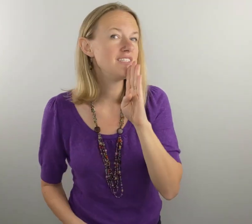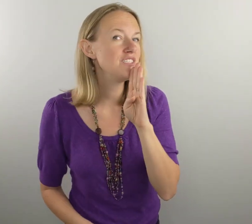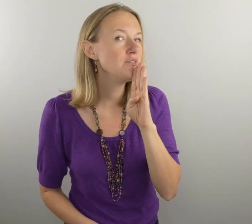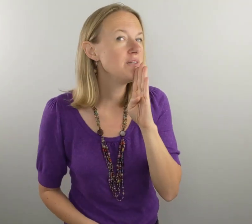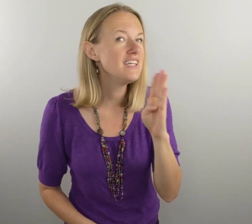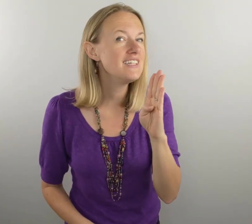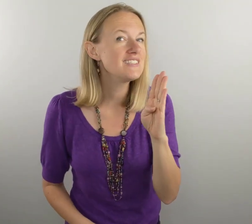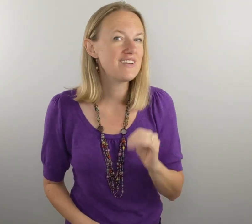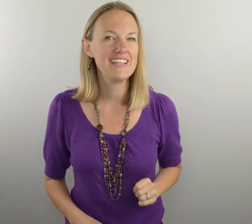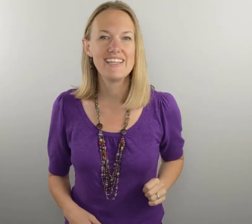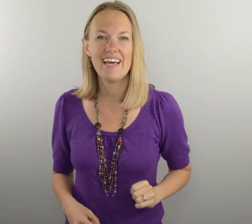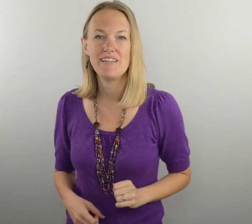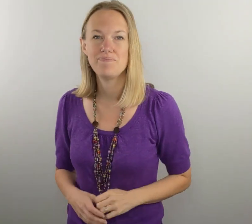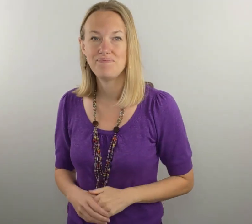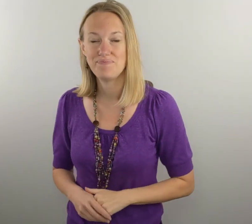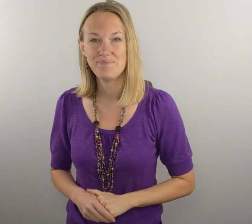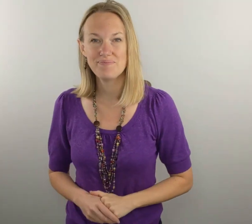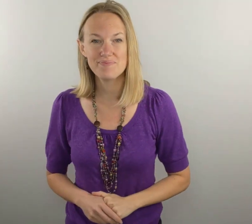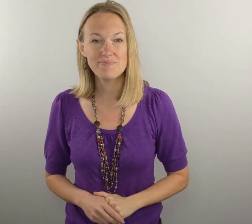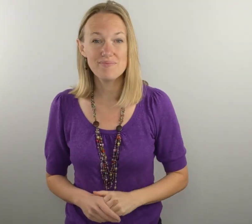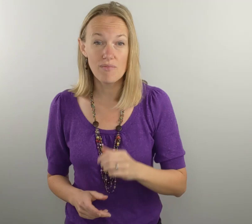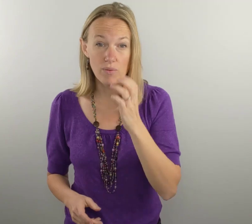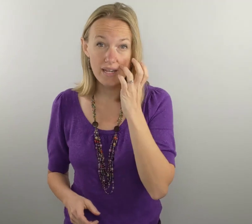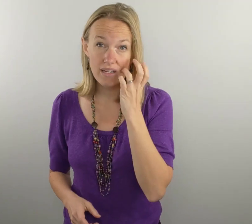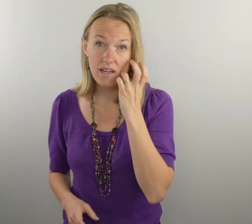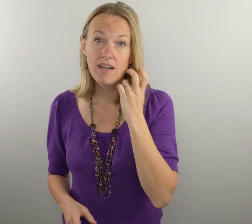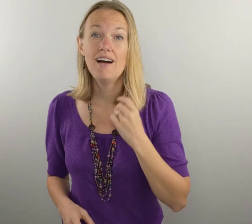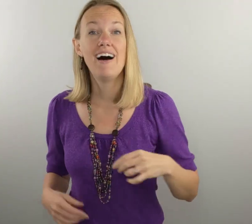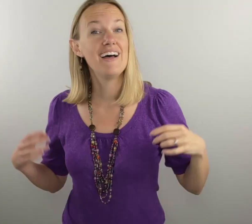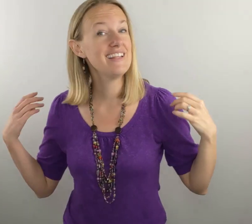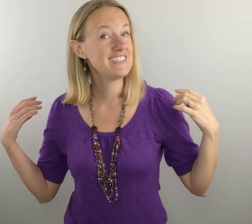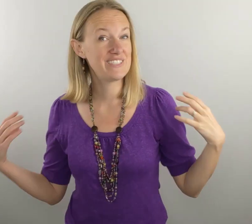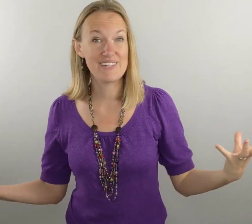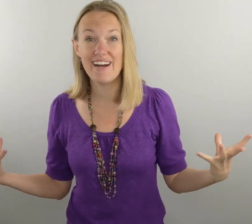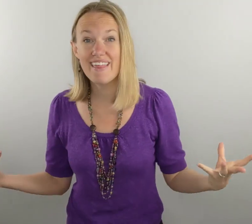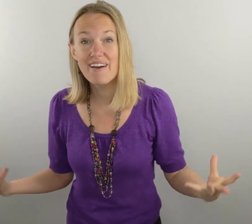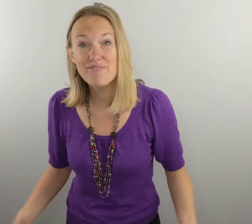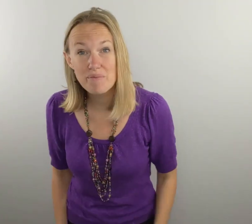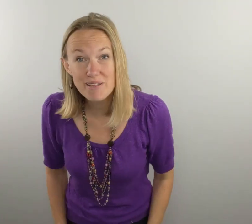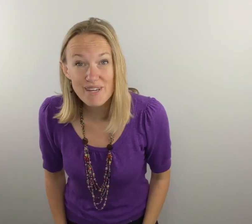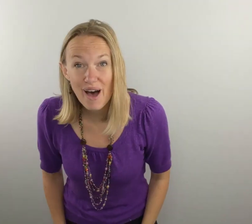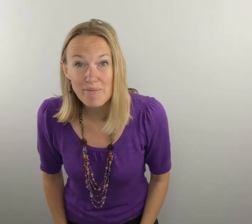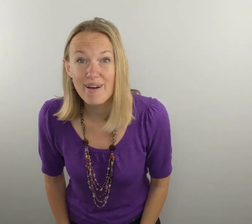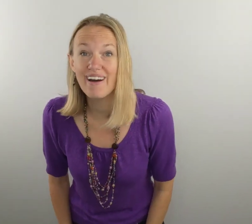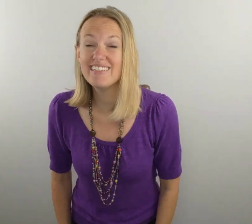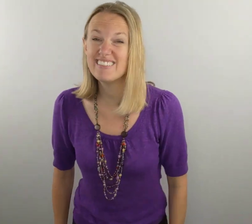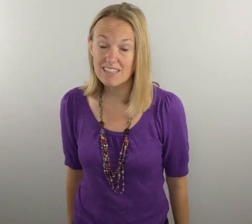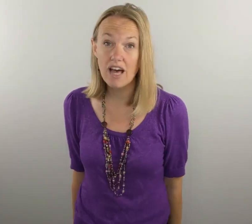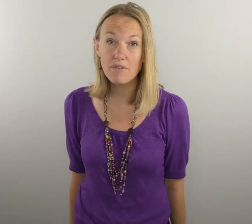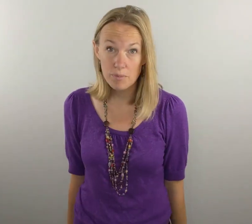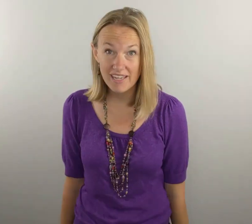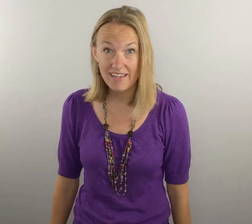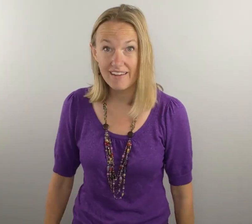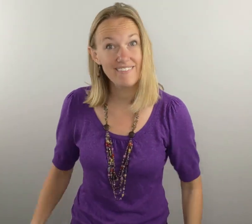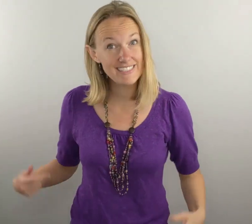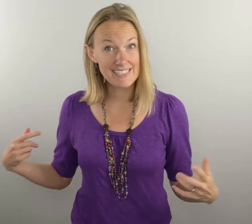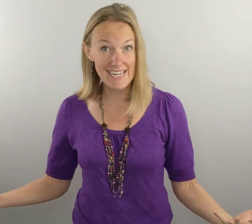to do B, it's right like that. Okay. Let's try that from the top, guys. There's a lot of repeating, which is